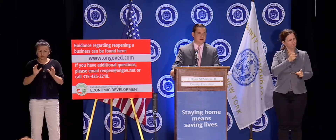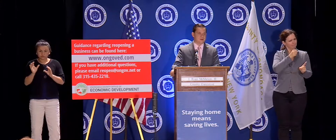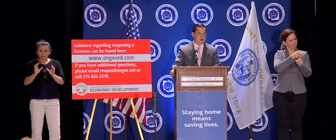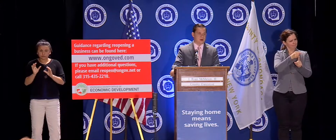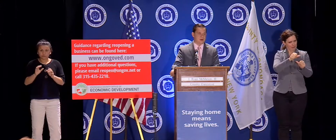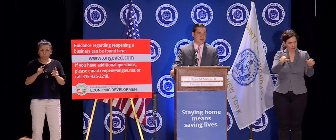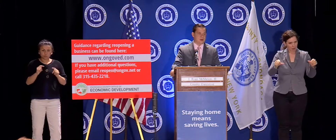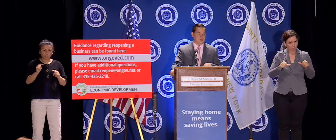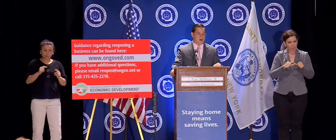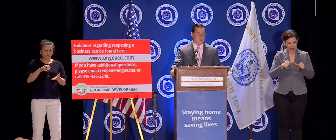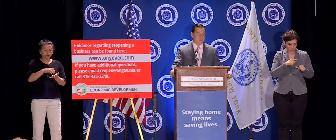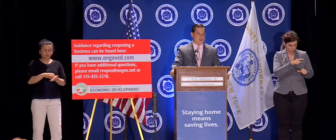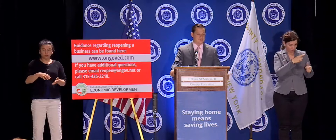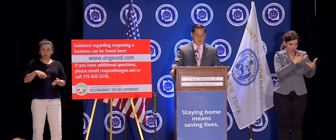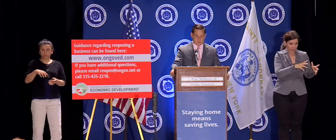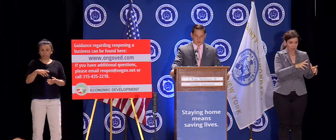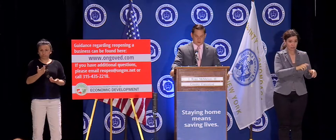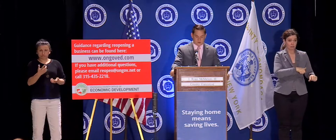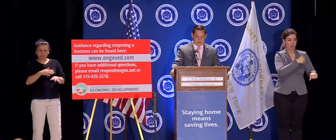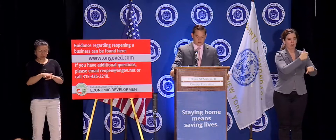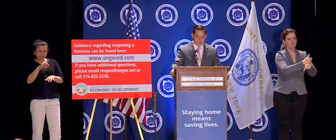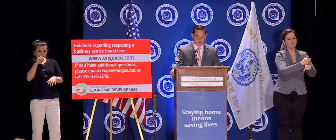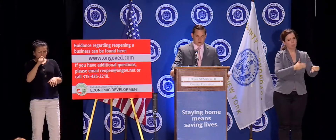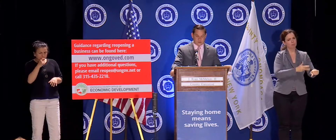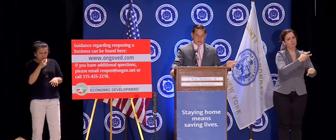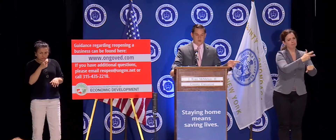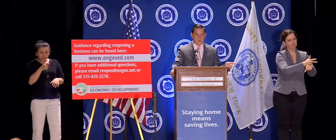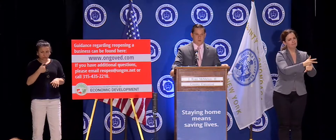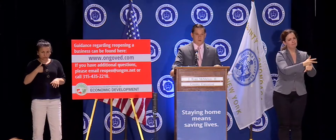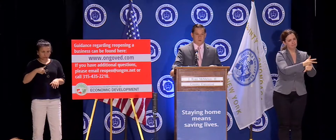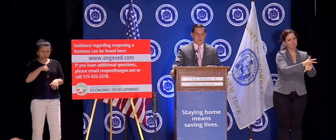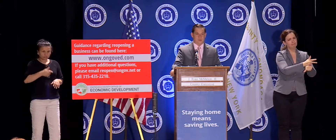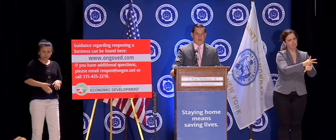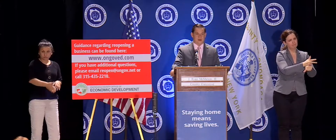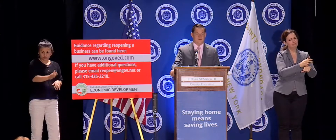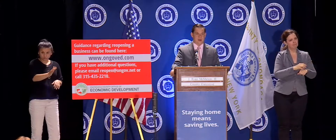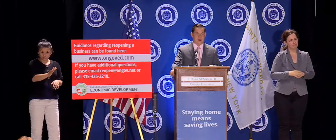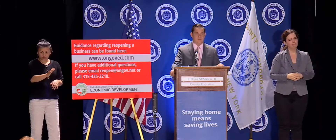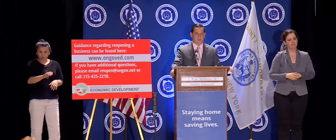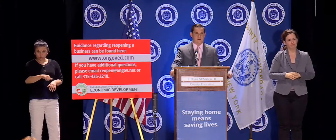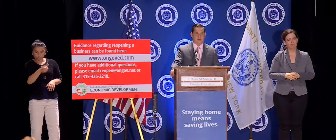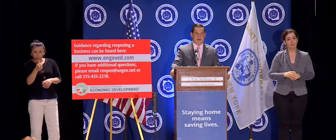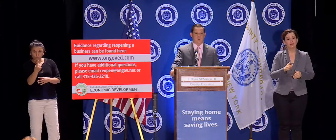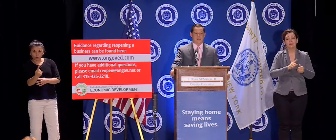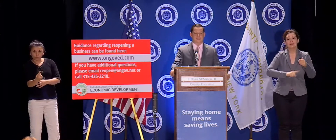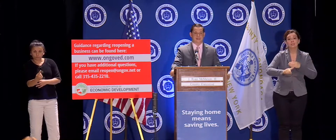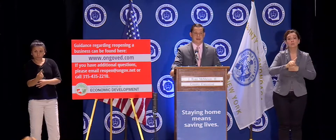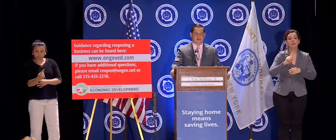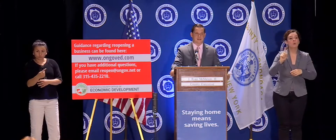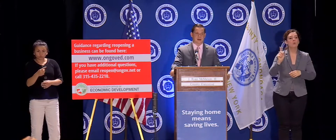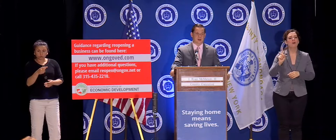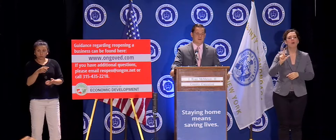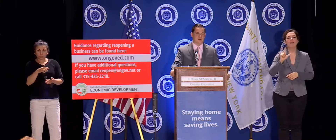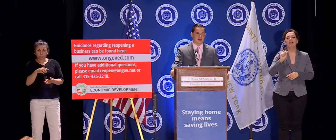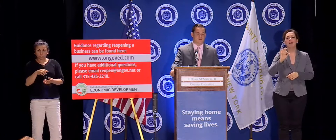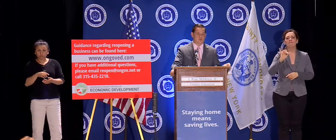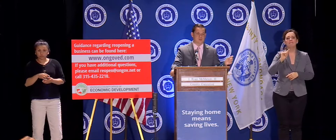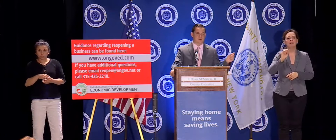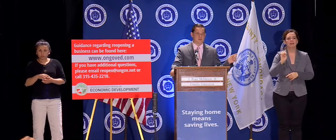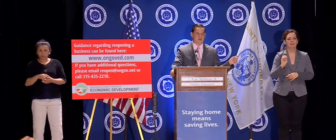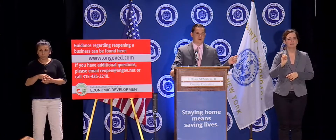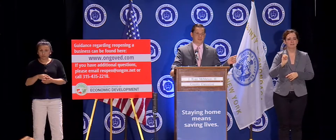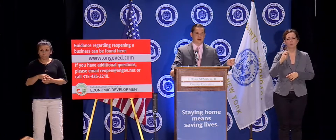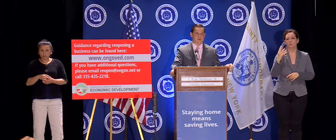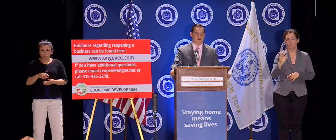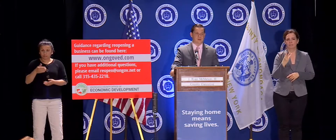testing done, and that's what we'll continue to do. Next week, we'll be in Lafayette, I think on Wednesday, the town of Lafayette for